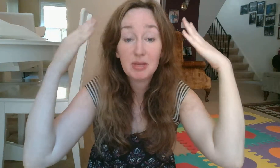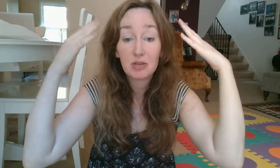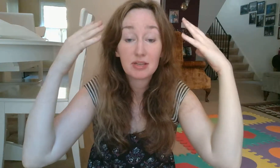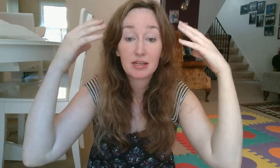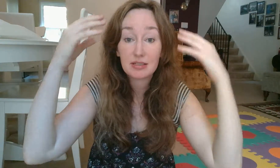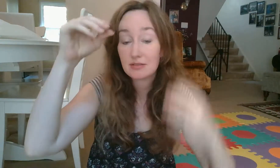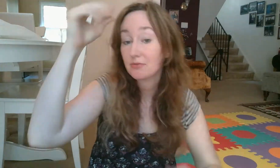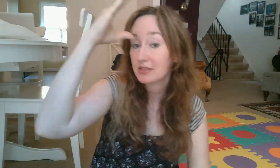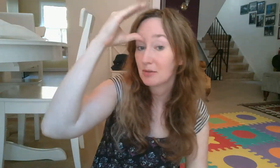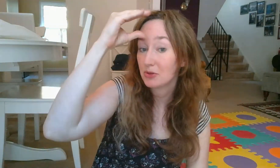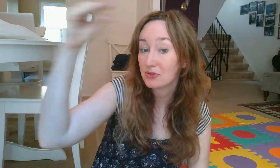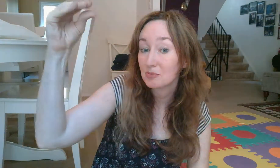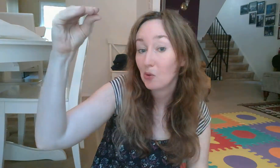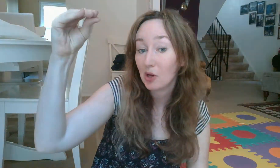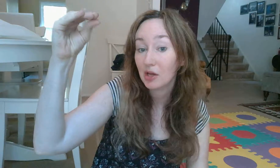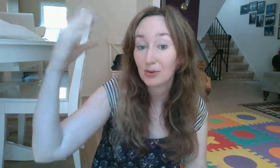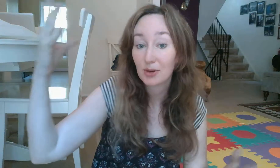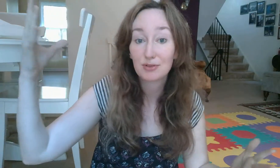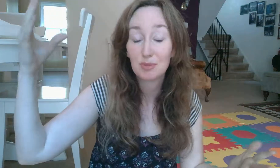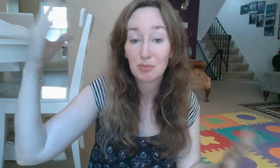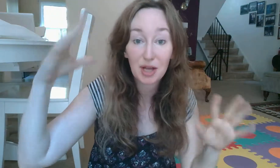male signs, for example, this is boy. You don't have to remember that